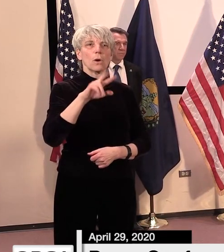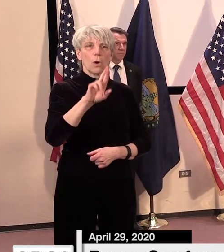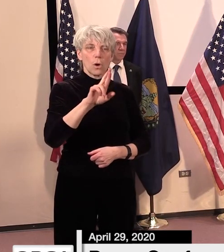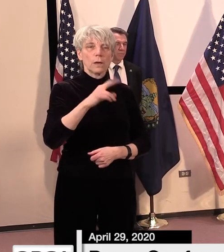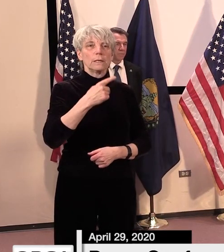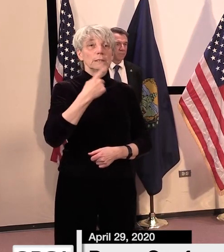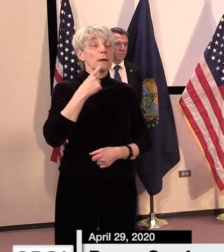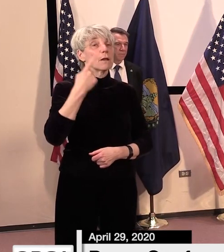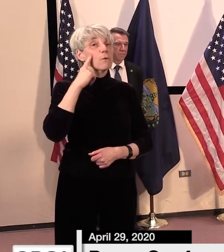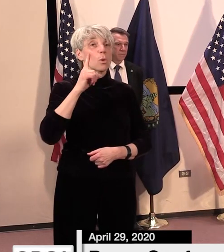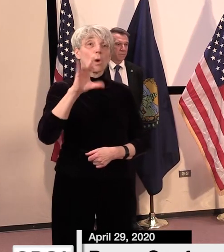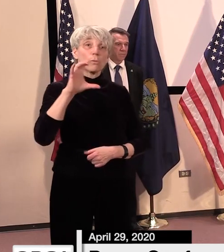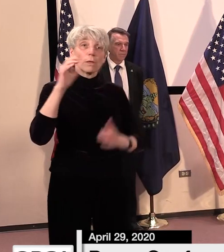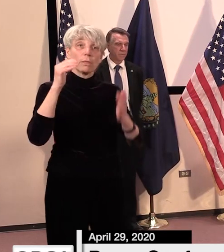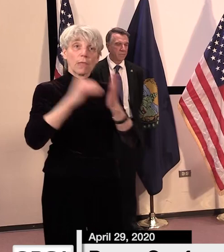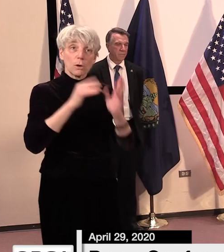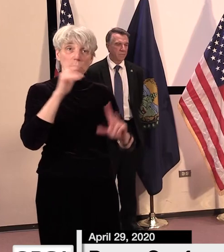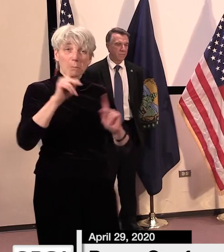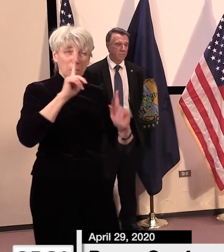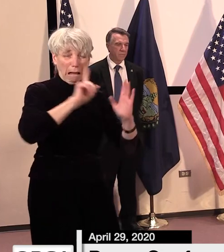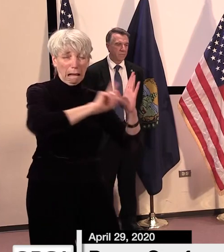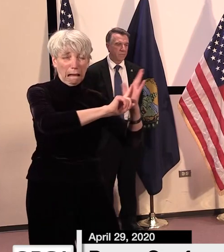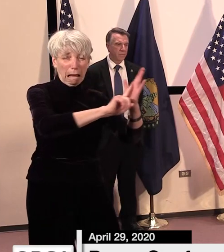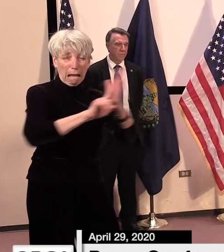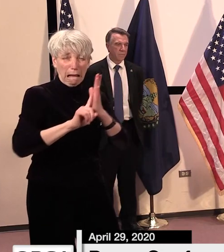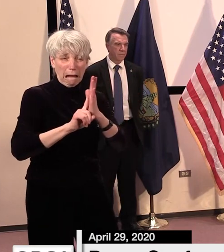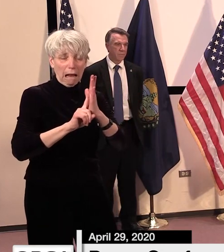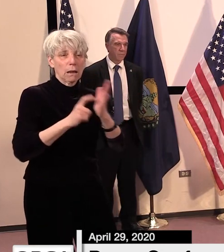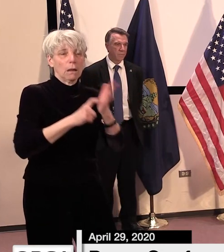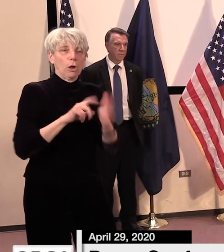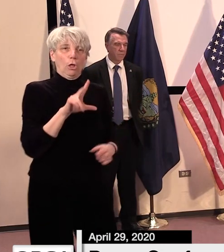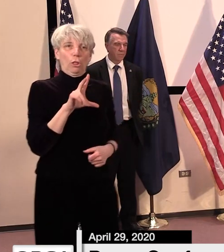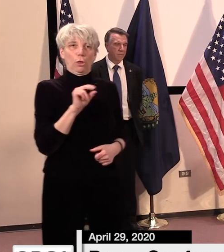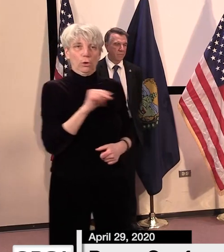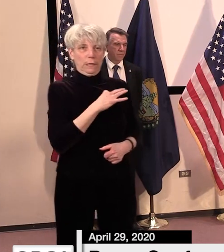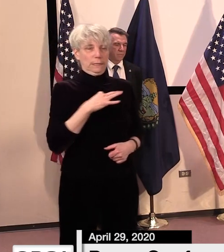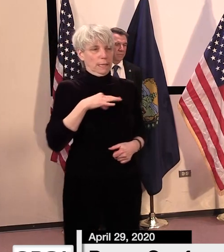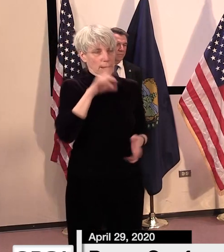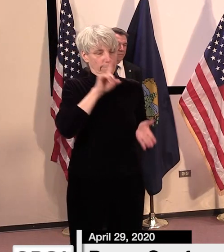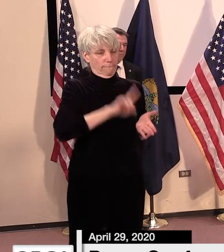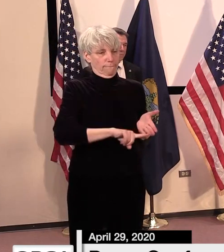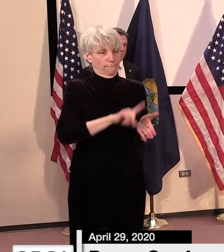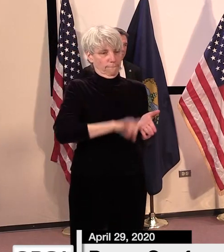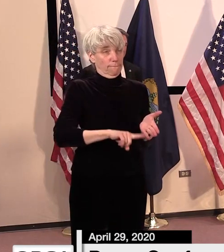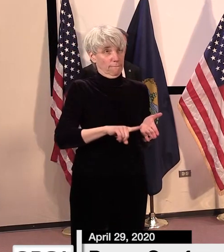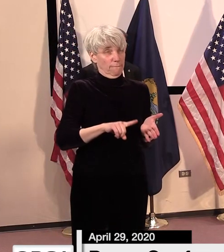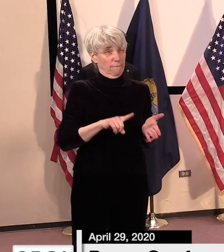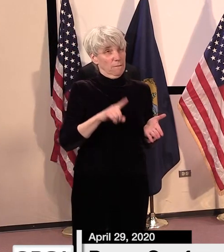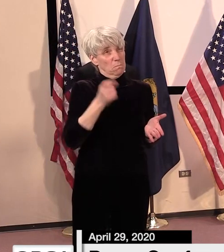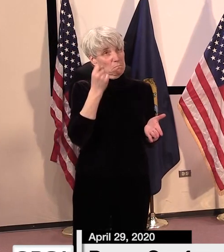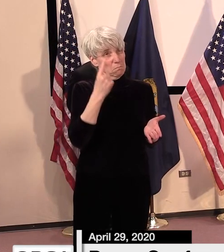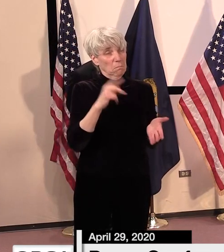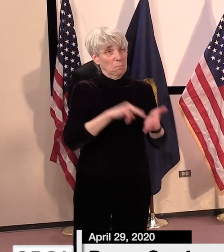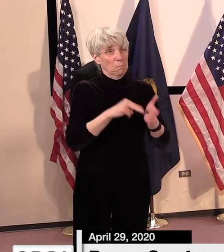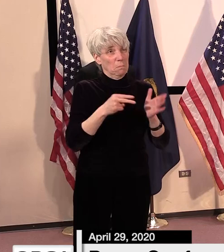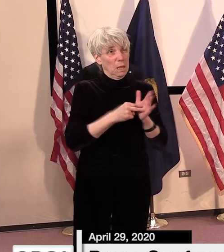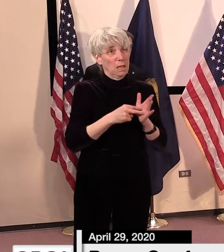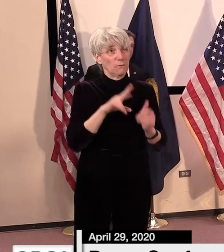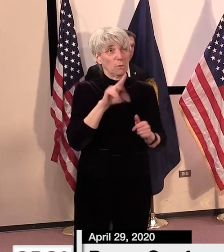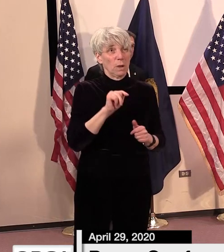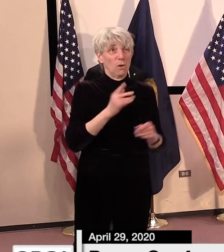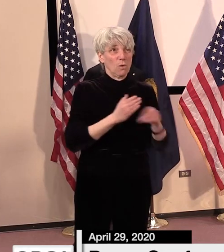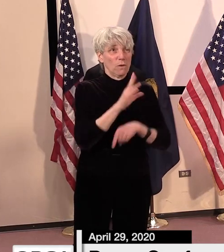for every 100,000 people in the state, which would mean that we would need probably more than 180 here in